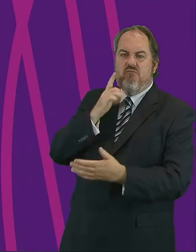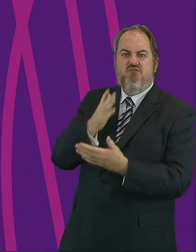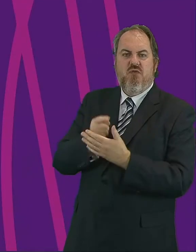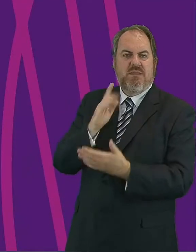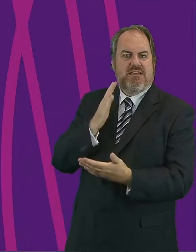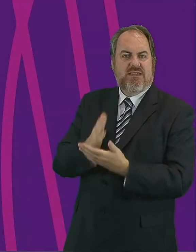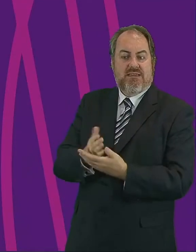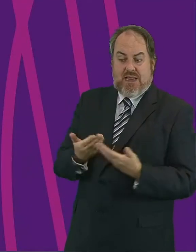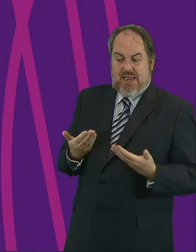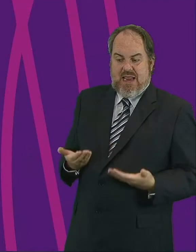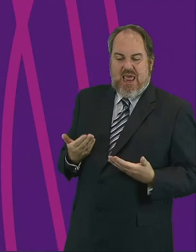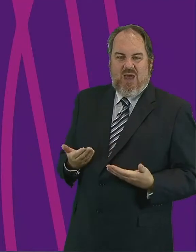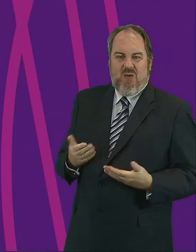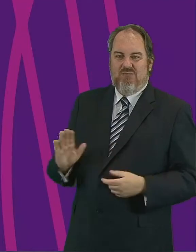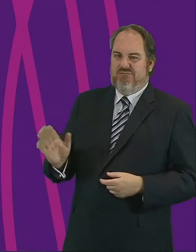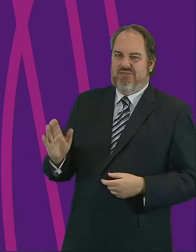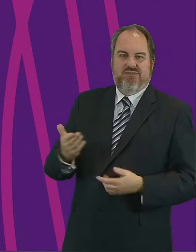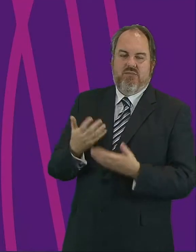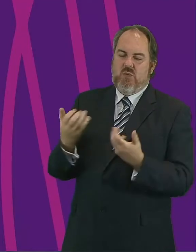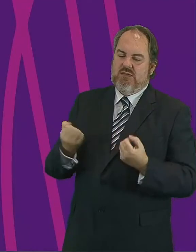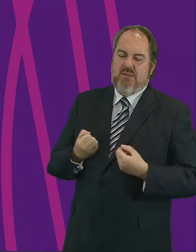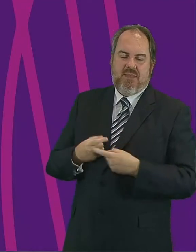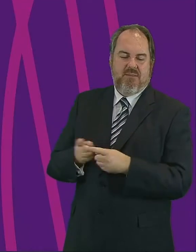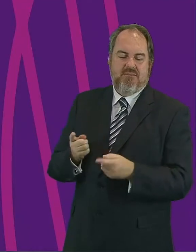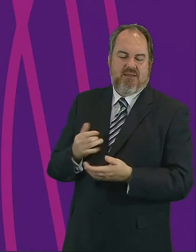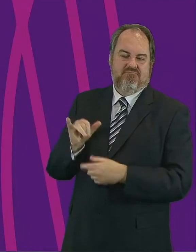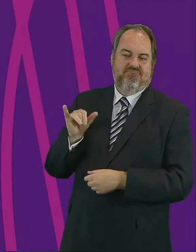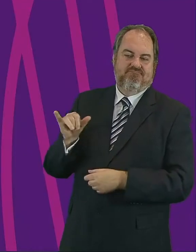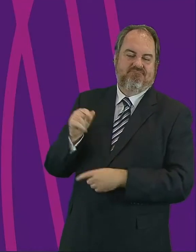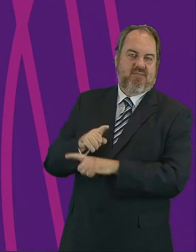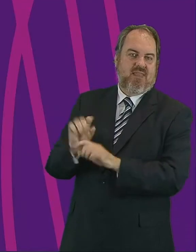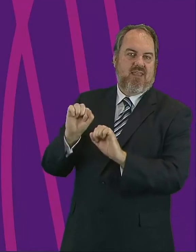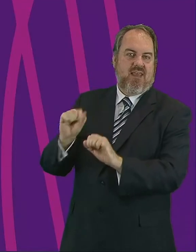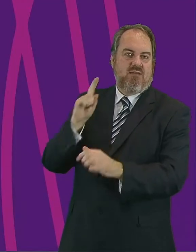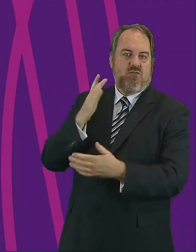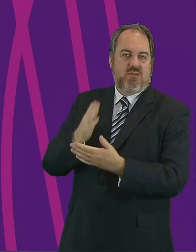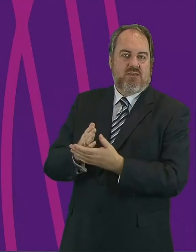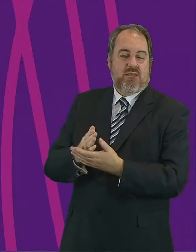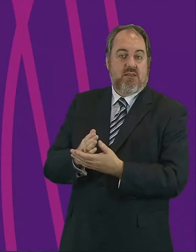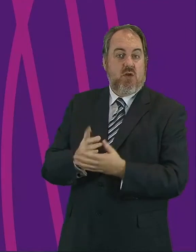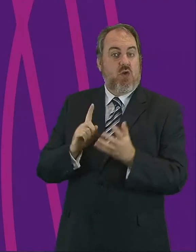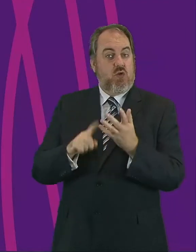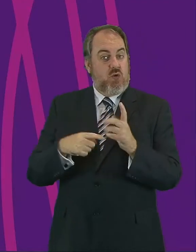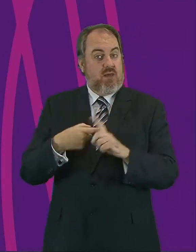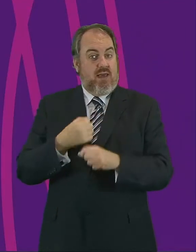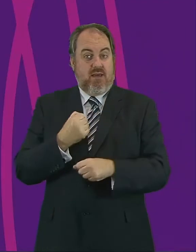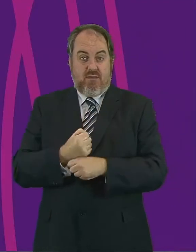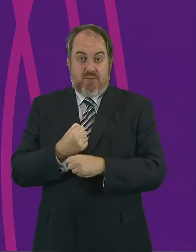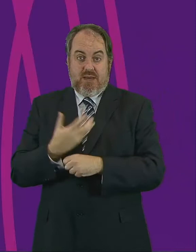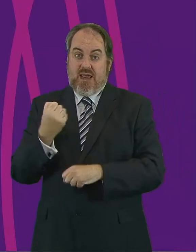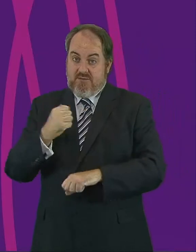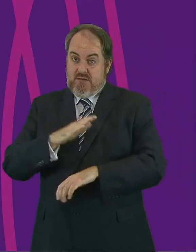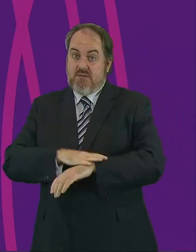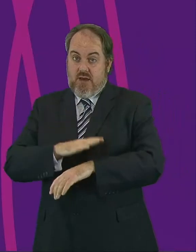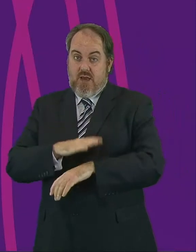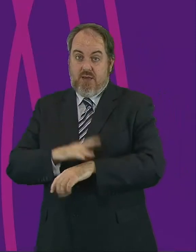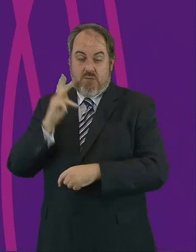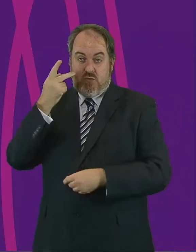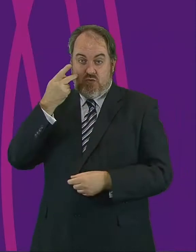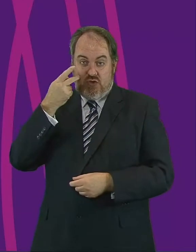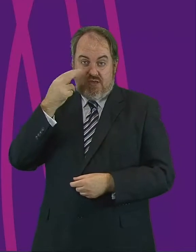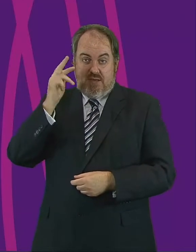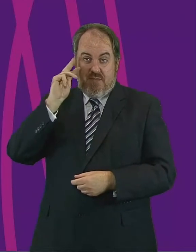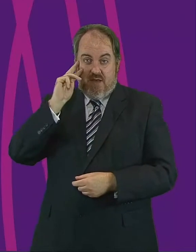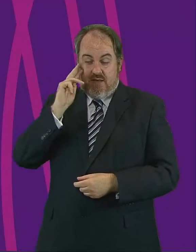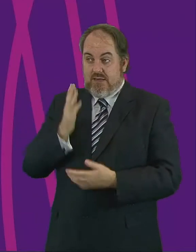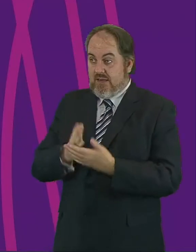now will be equally hollow. It is not too late for the UK to turn back from this route, but I can assure Scotland that if it